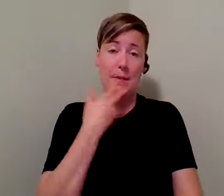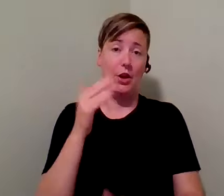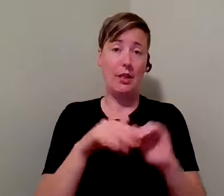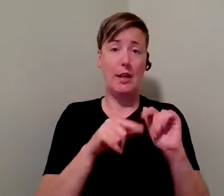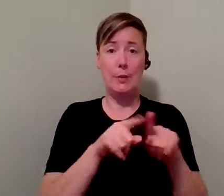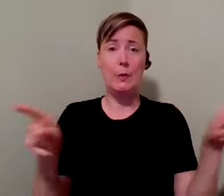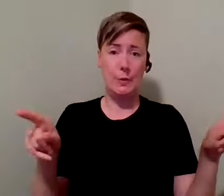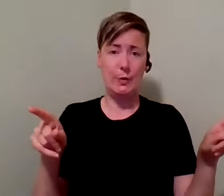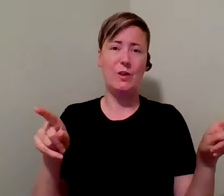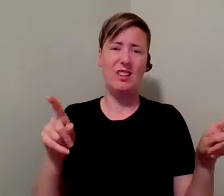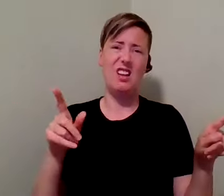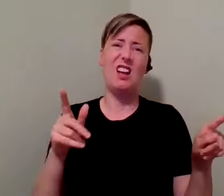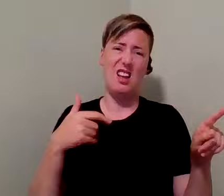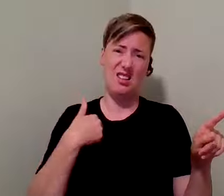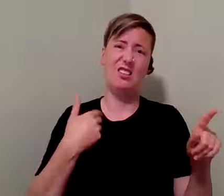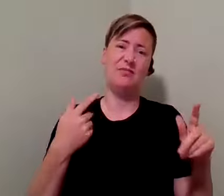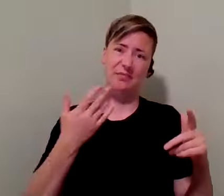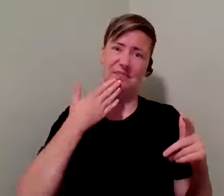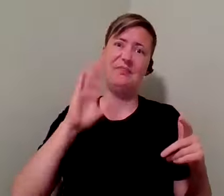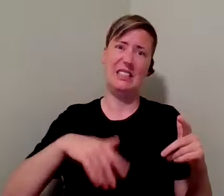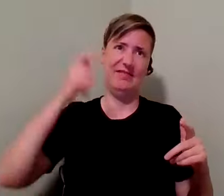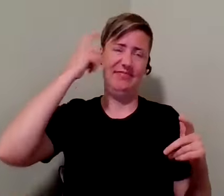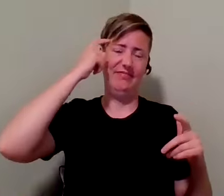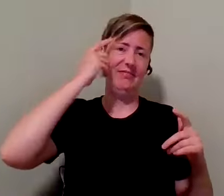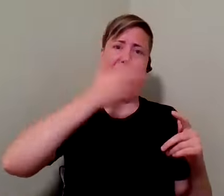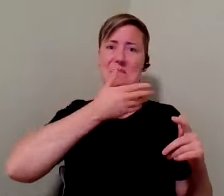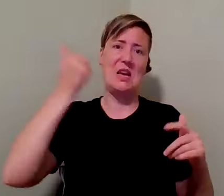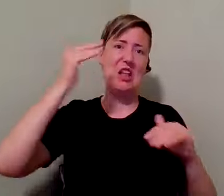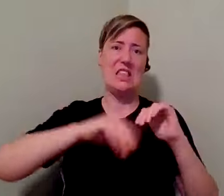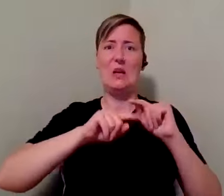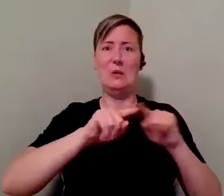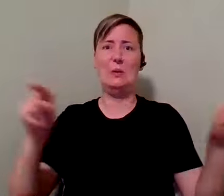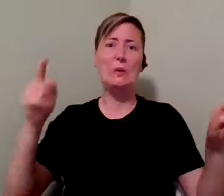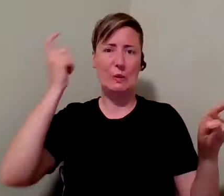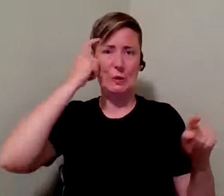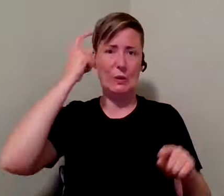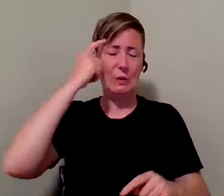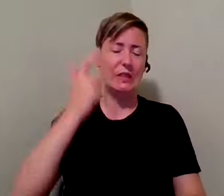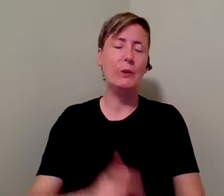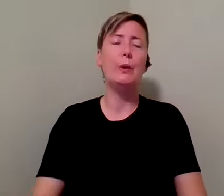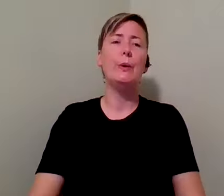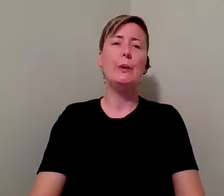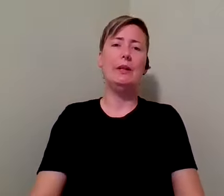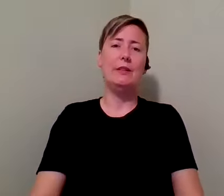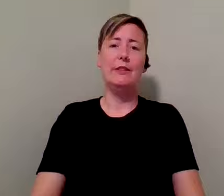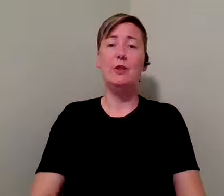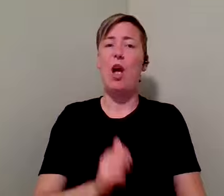strong better than syndrome at that time. And so I said, you know what, thanks a lot. This is not for me. Now, at that time, I